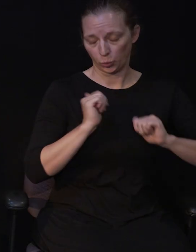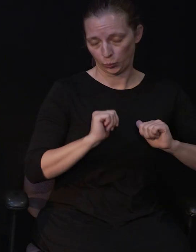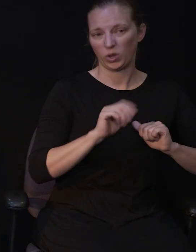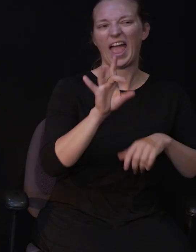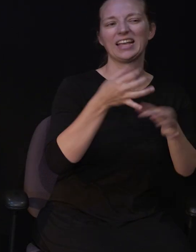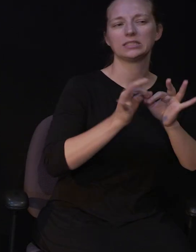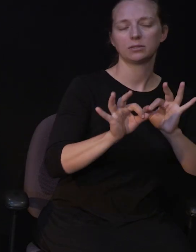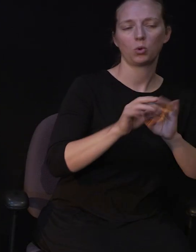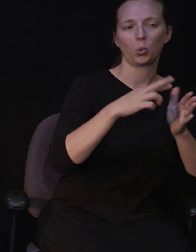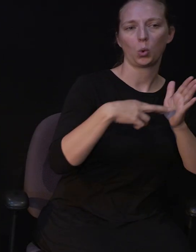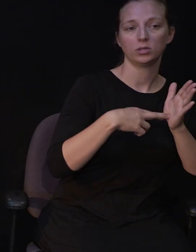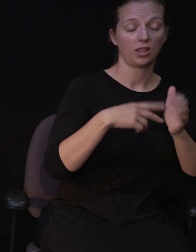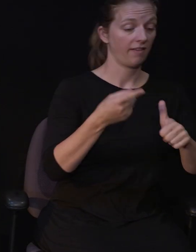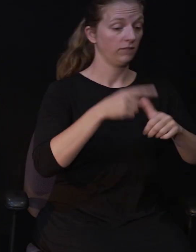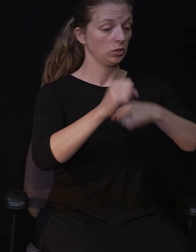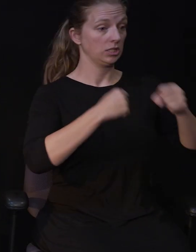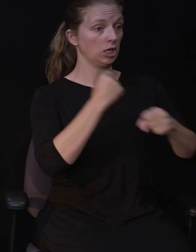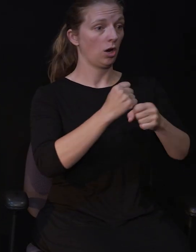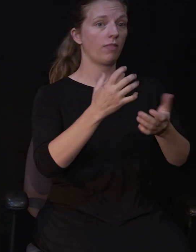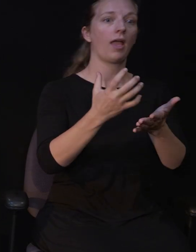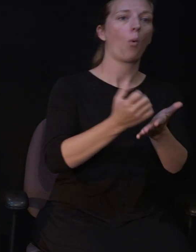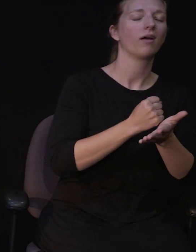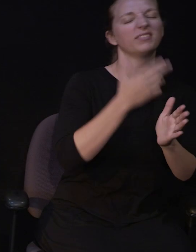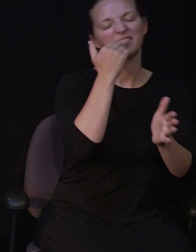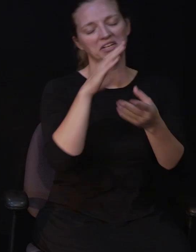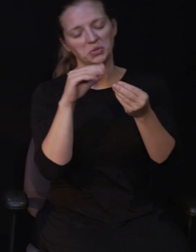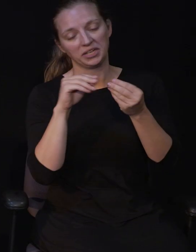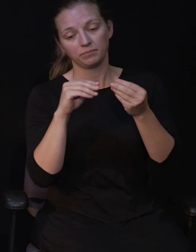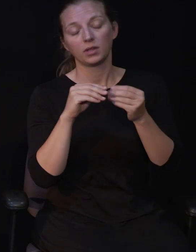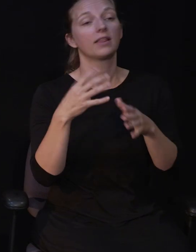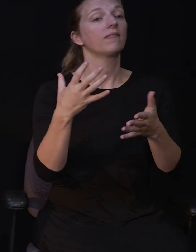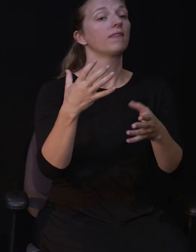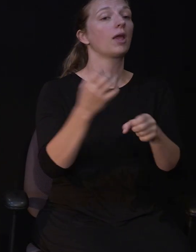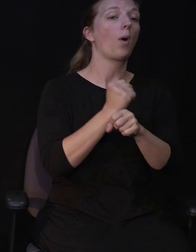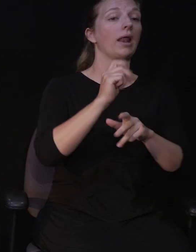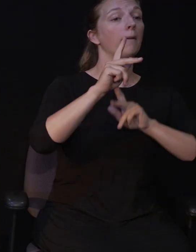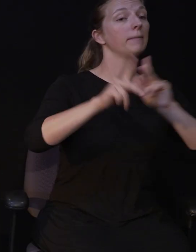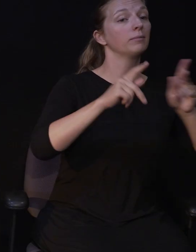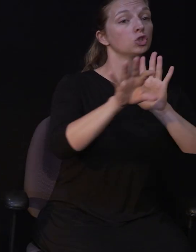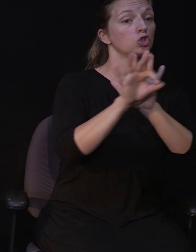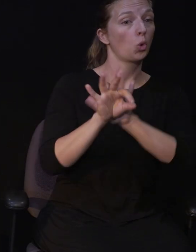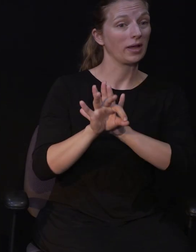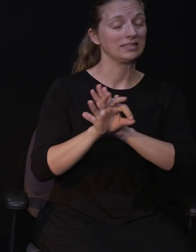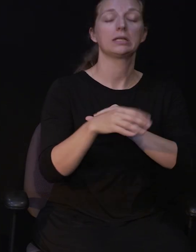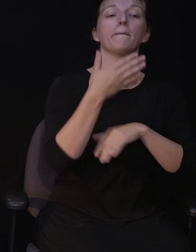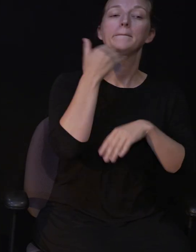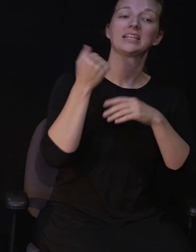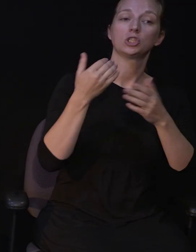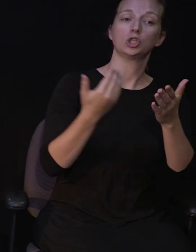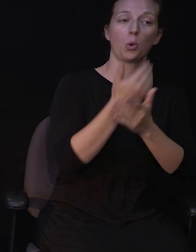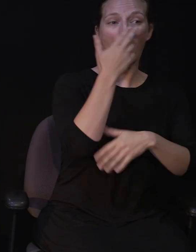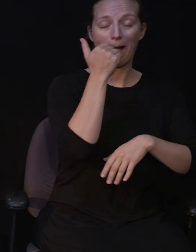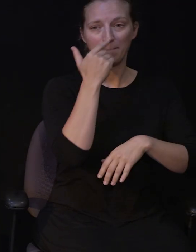that very first year of it, they won, I'll tell you a funny story, they won People's Choice Best New Comedy. But that